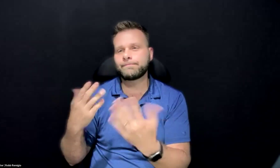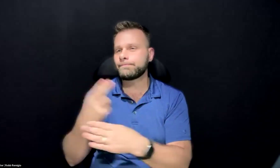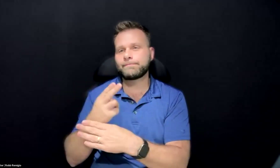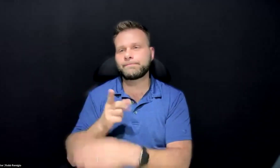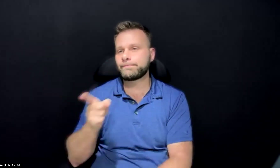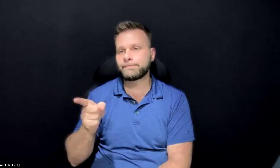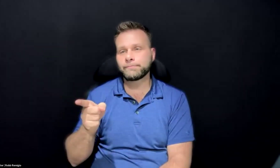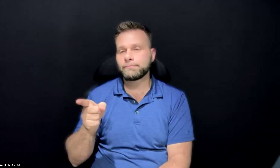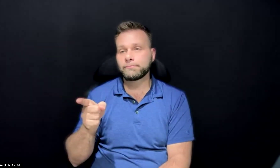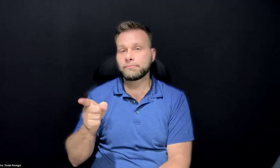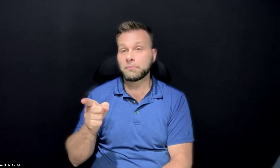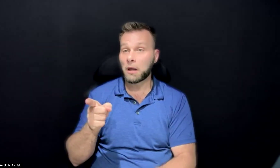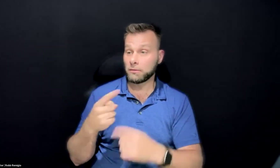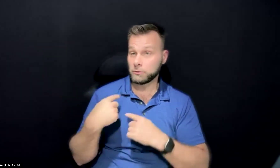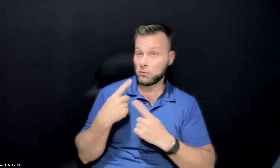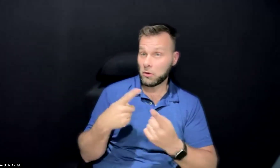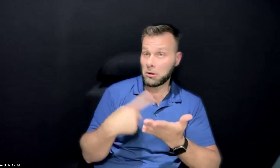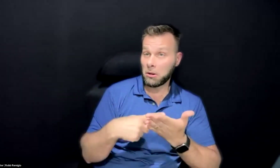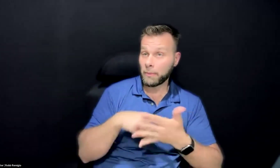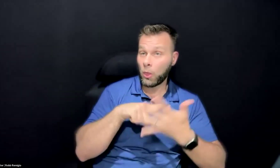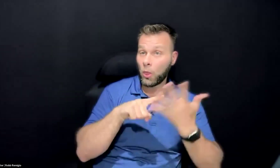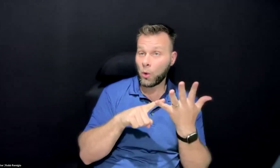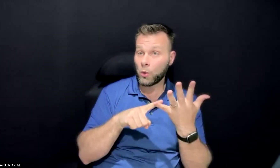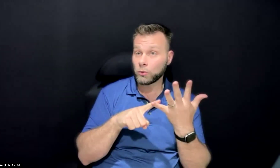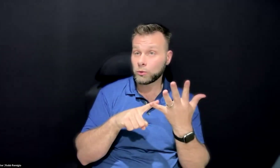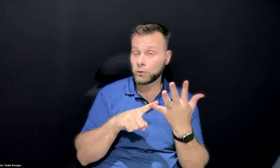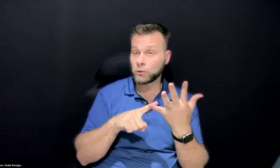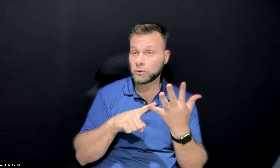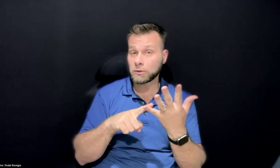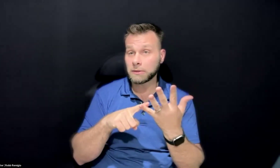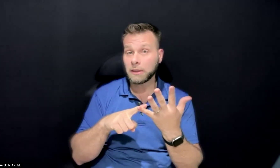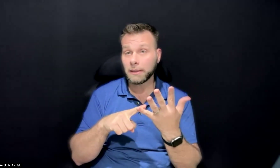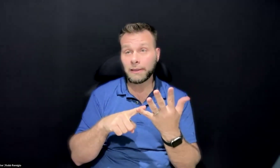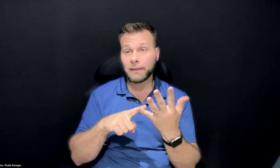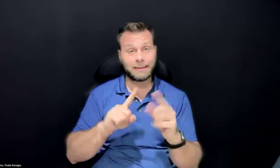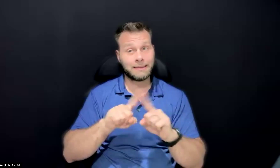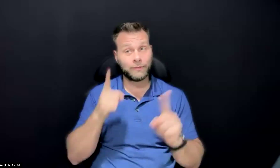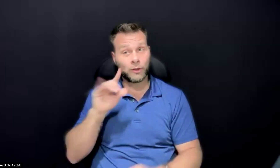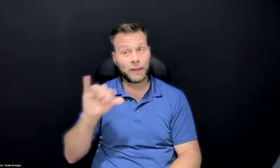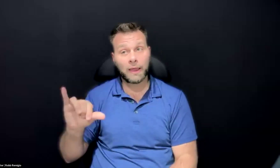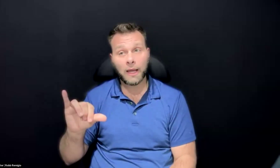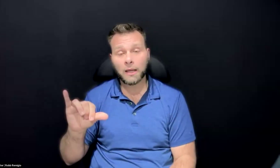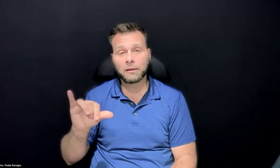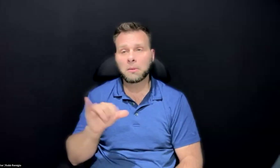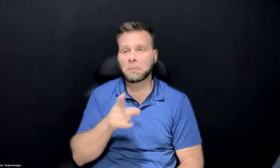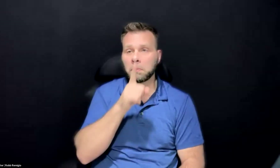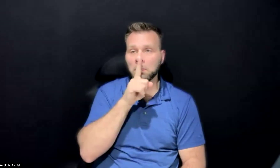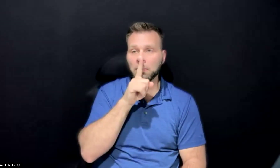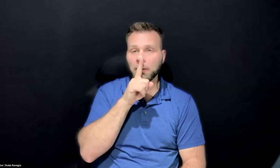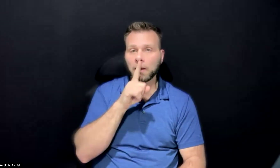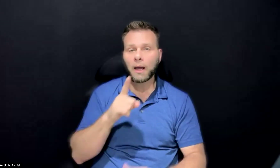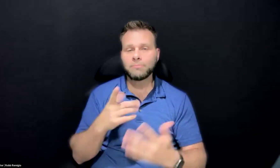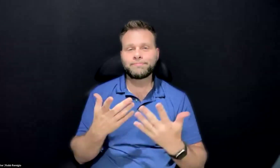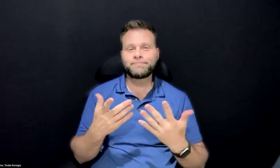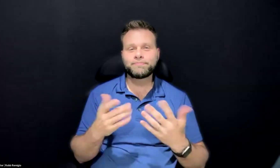the things that we've talked about here change at all. I mean, there's not, as far as I know, Google Slides. Well,